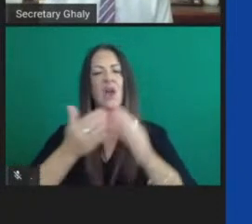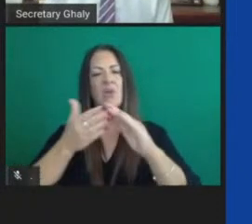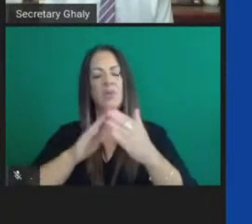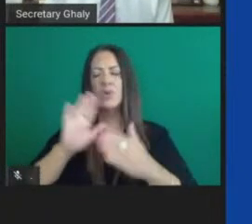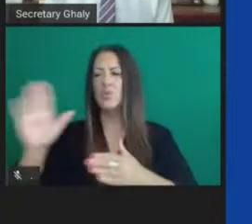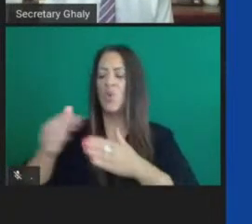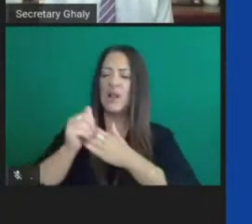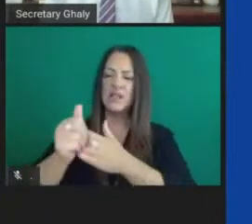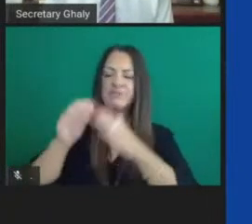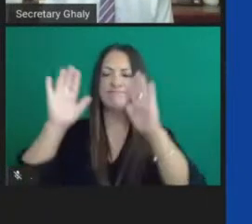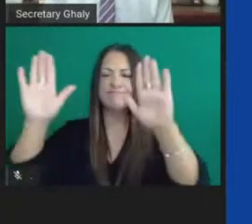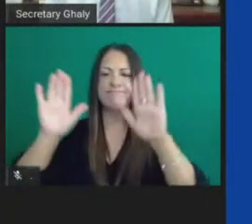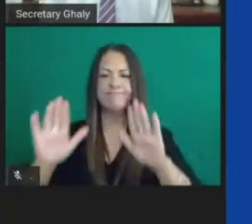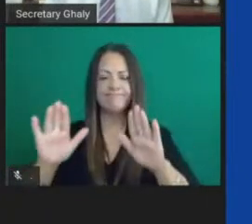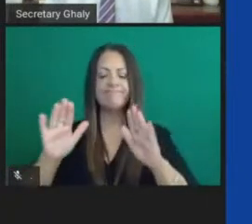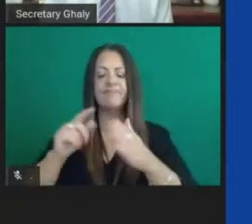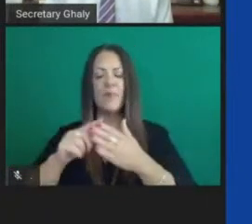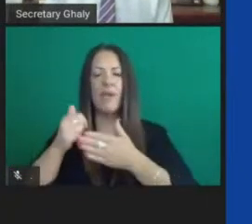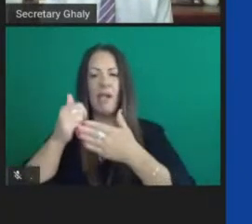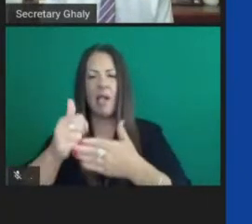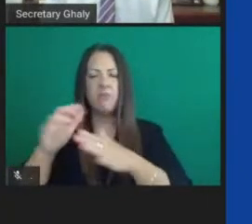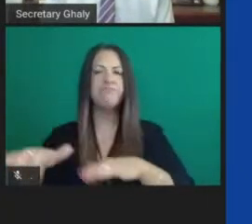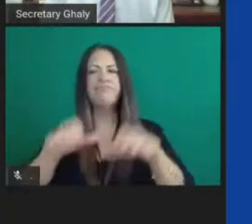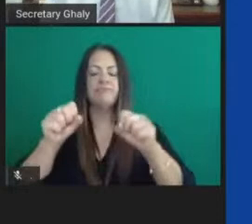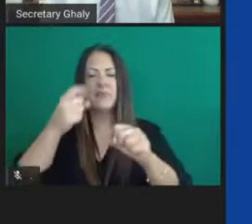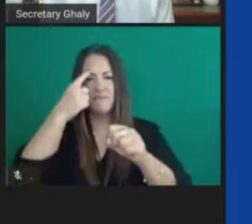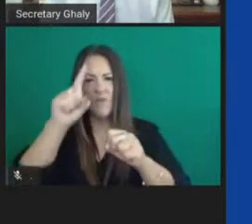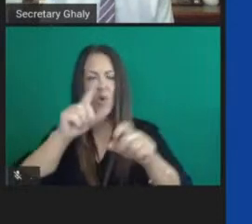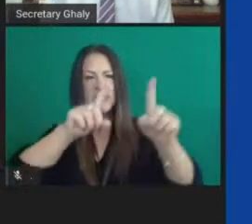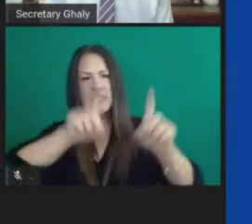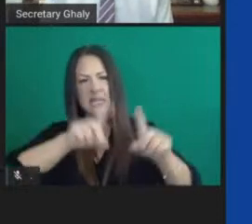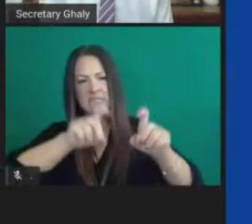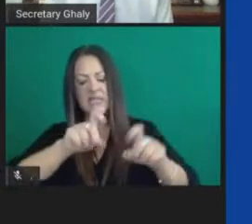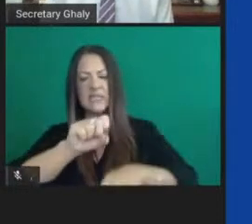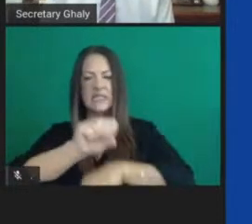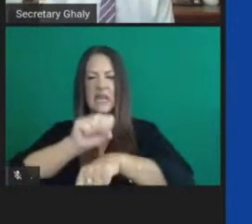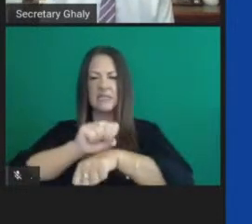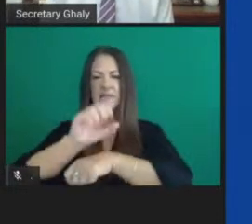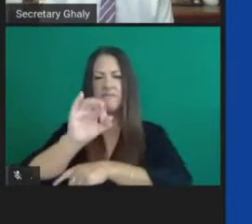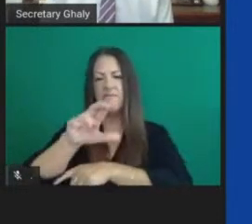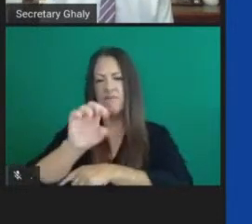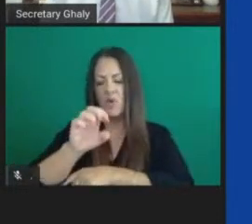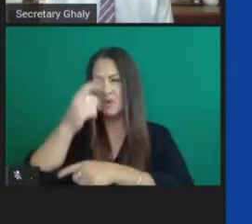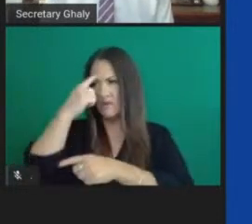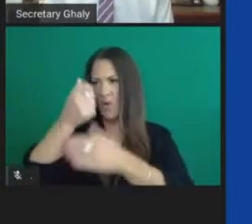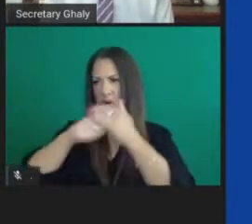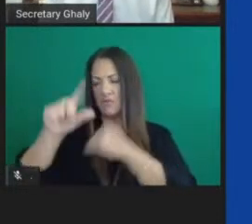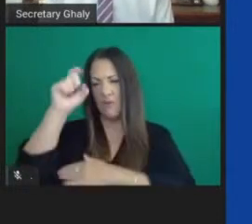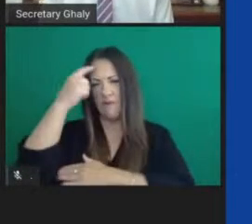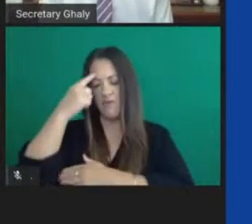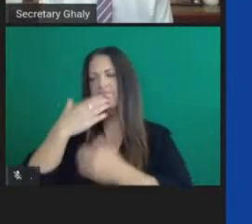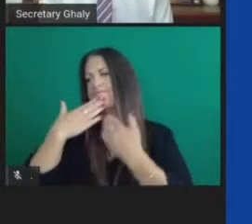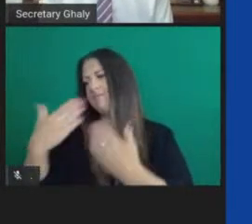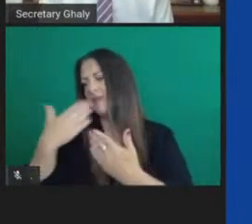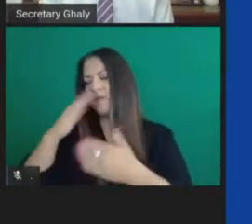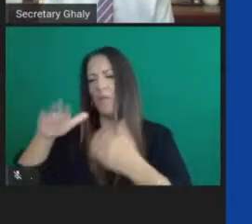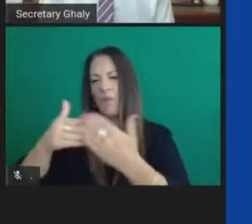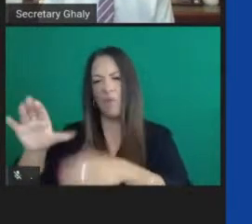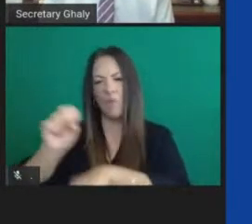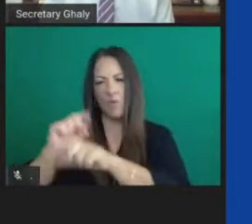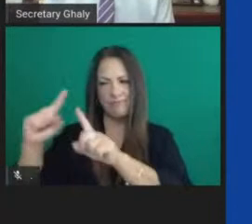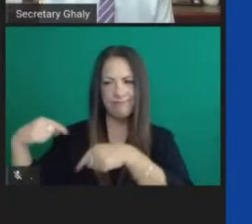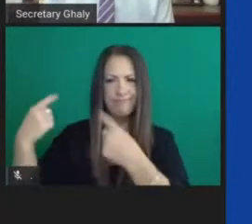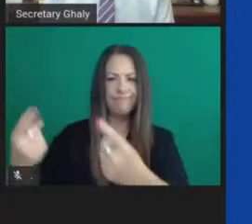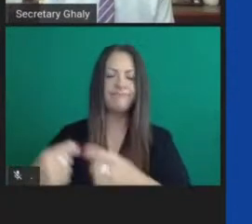leadership leading the testing task force for the governor. I'm really grateful for all that you've done. So